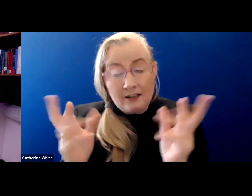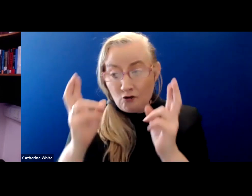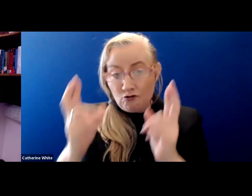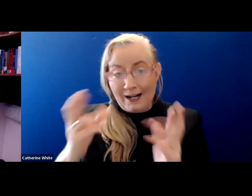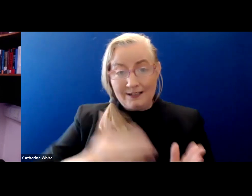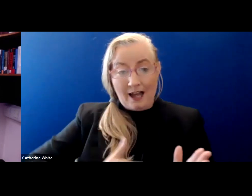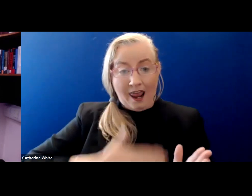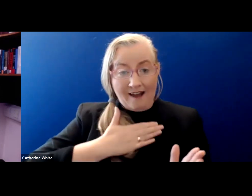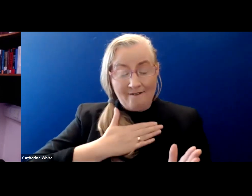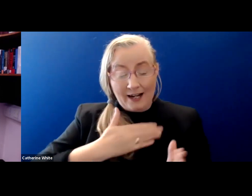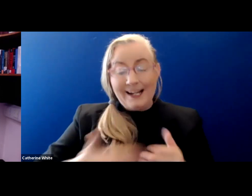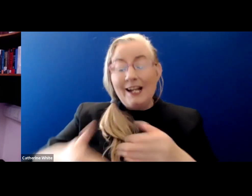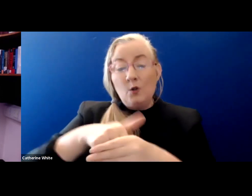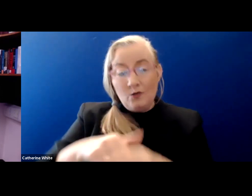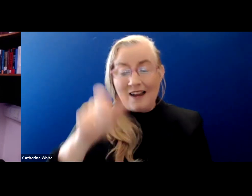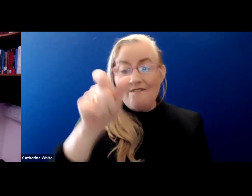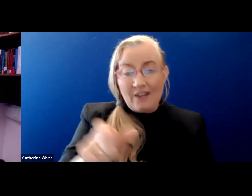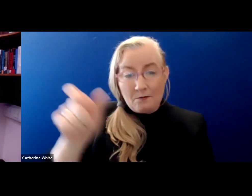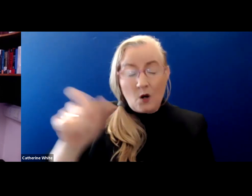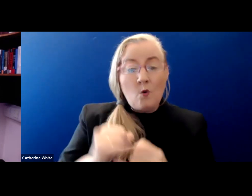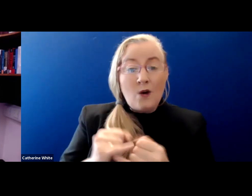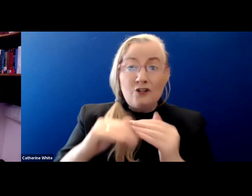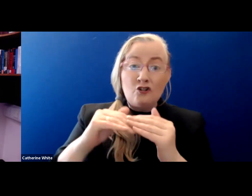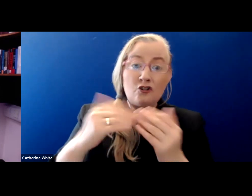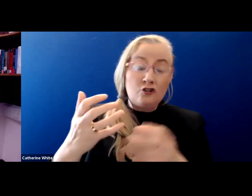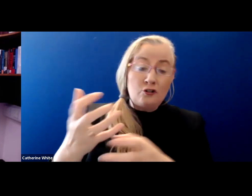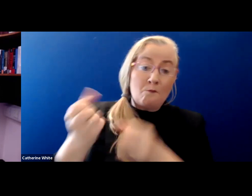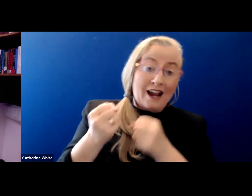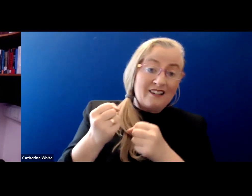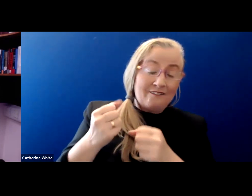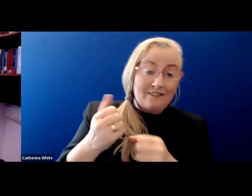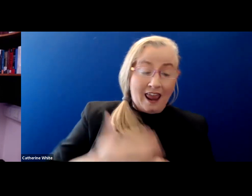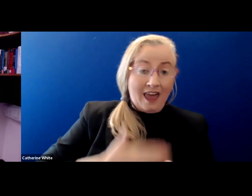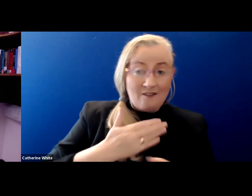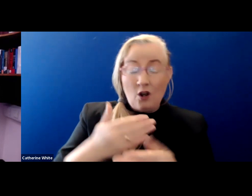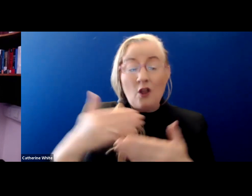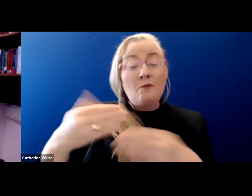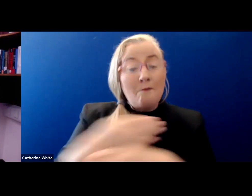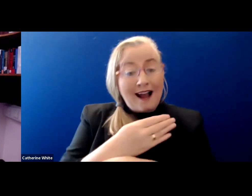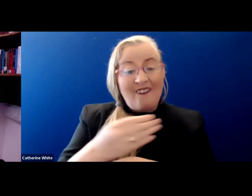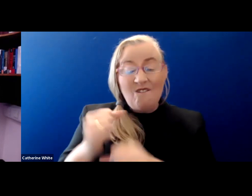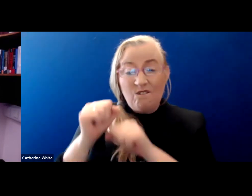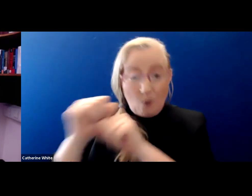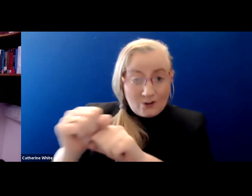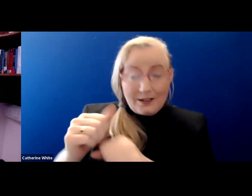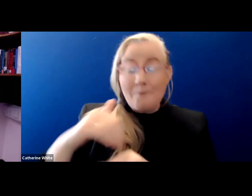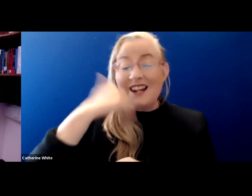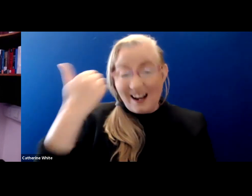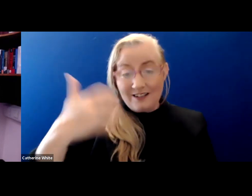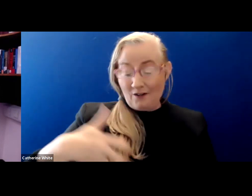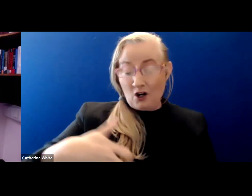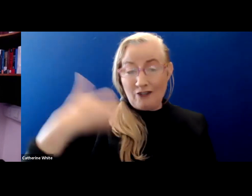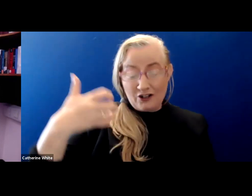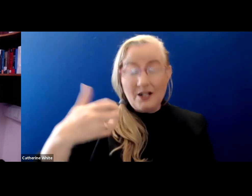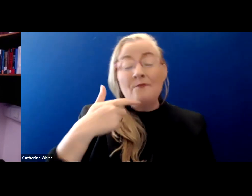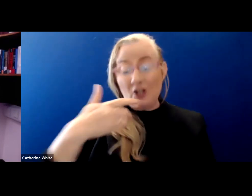to encompass as victims those deprived of life during an unlawful use of force amounting to aggression. So turning